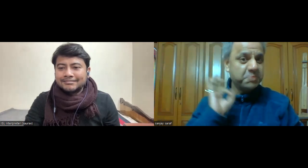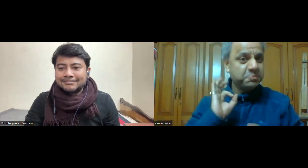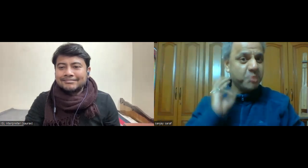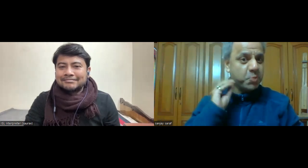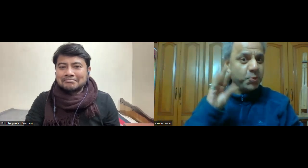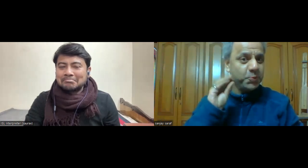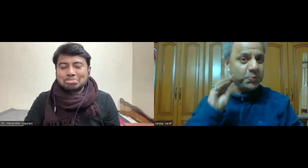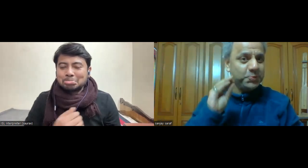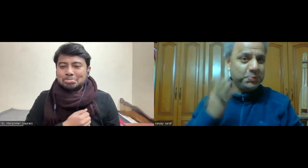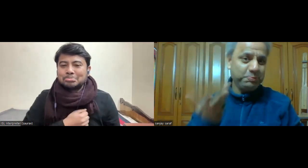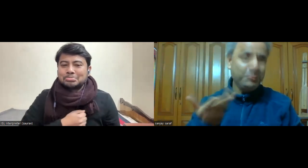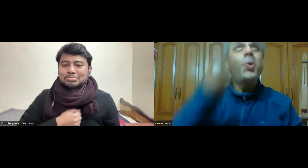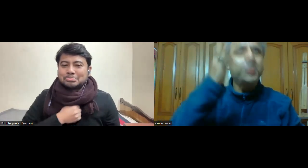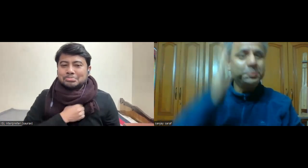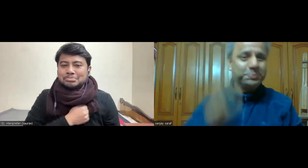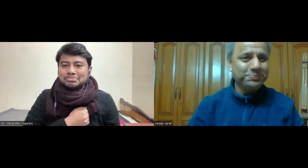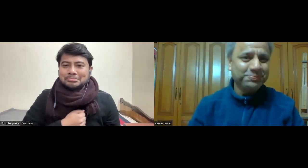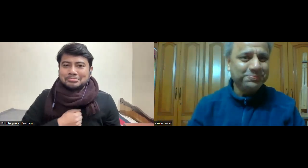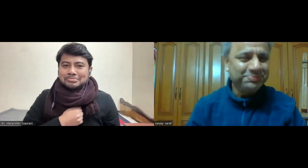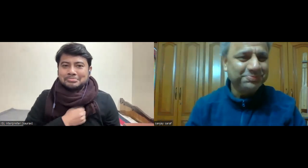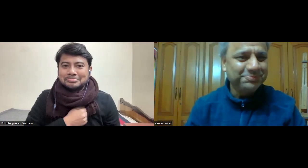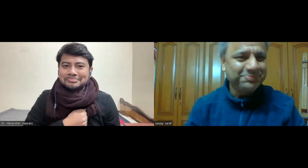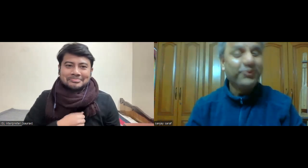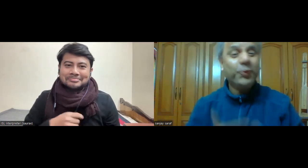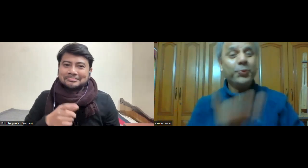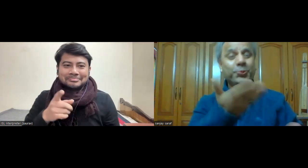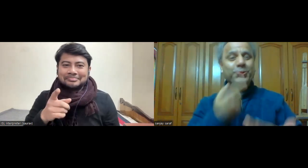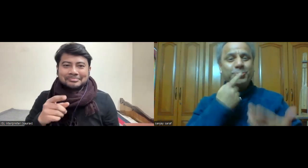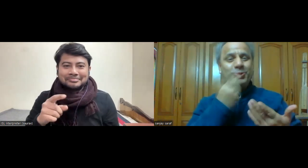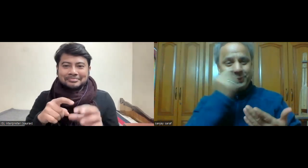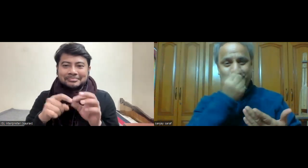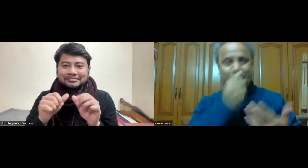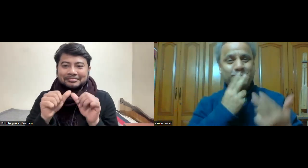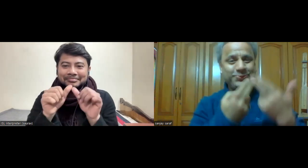Sorry, I have no answer to that question.